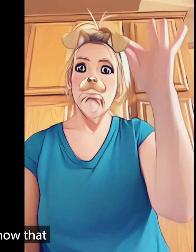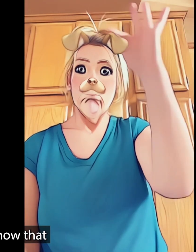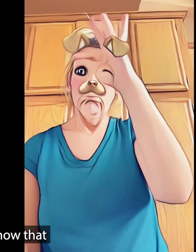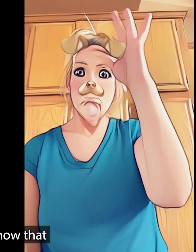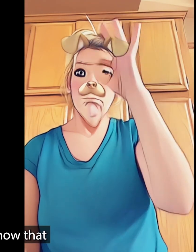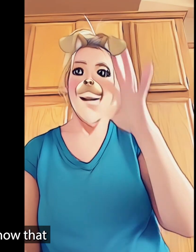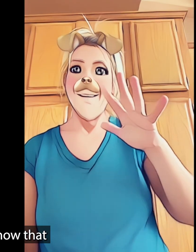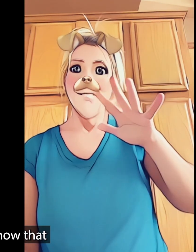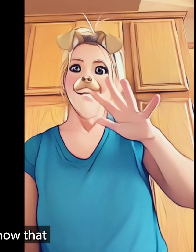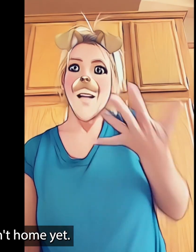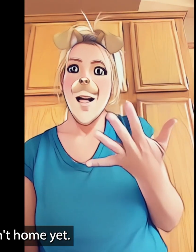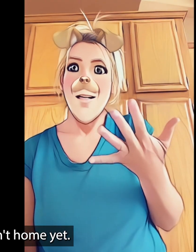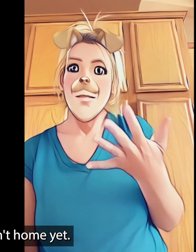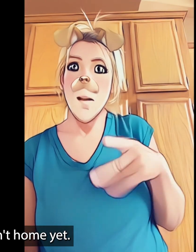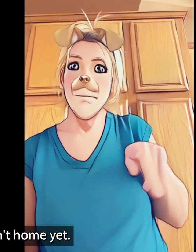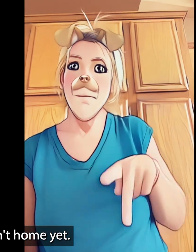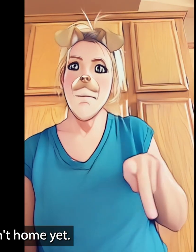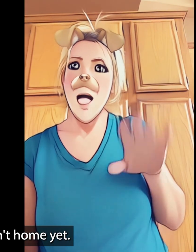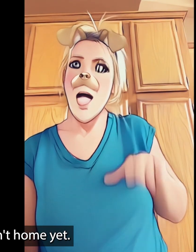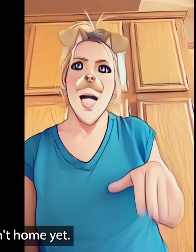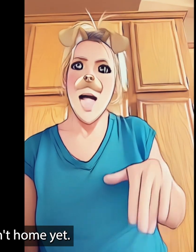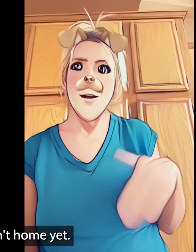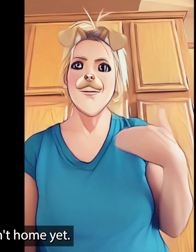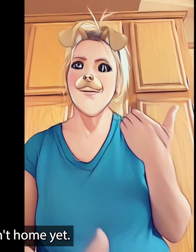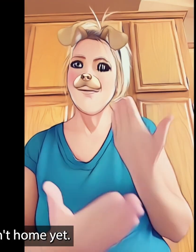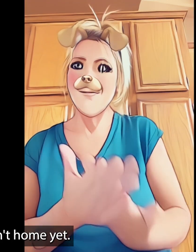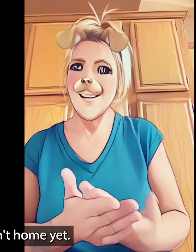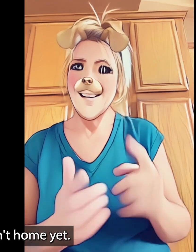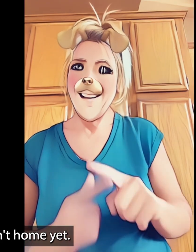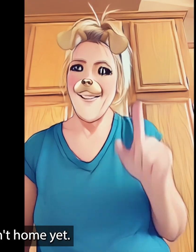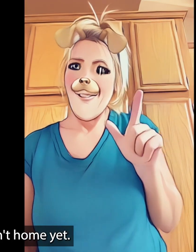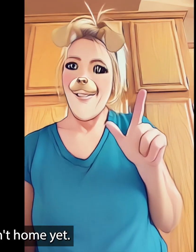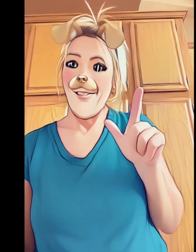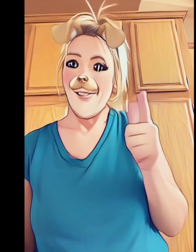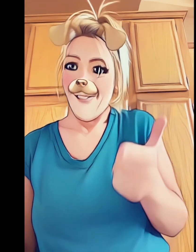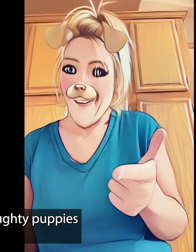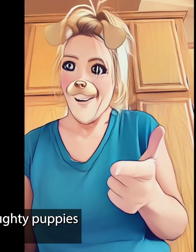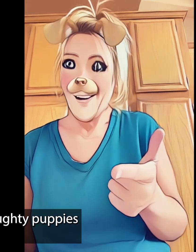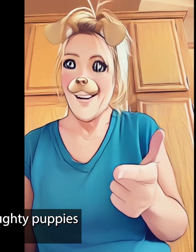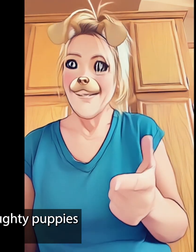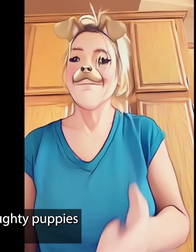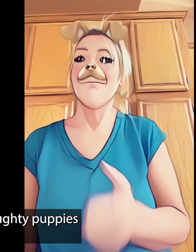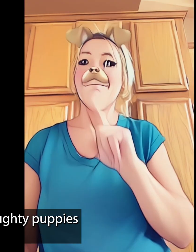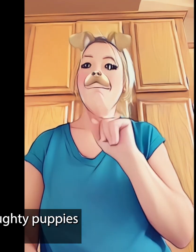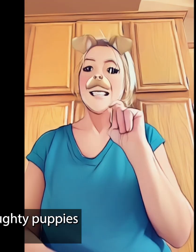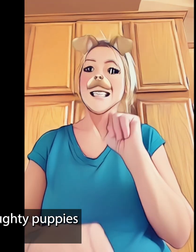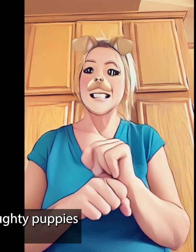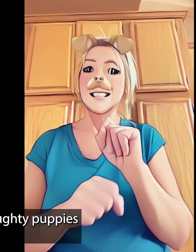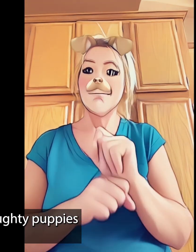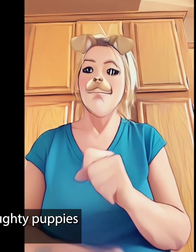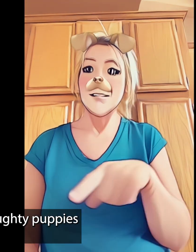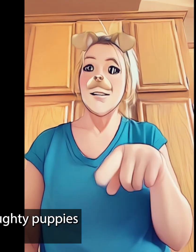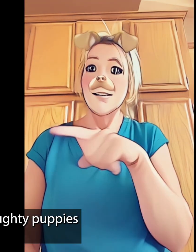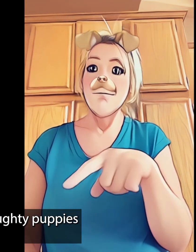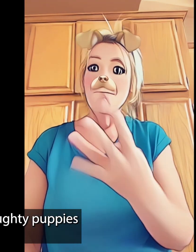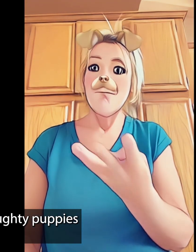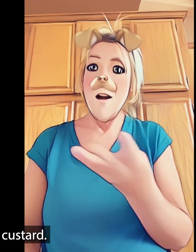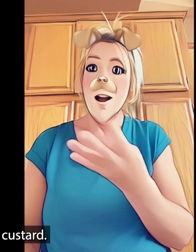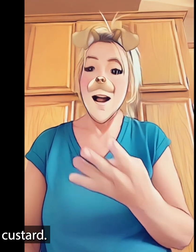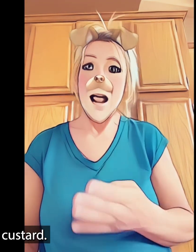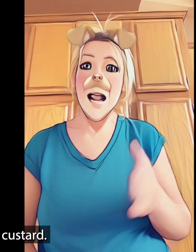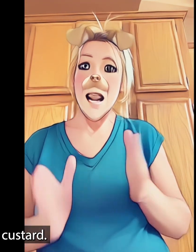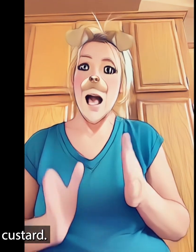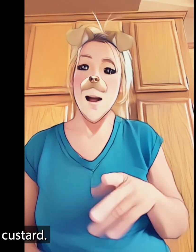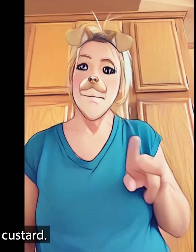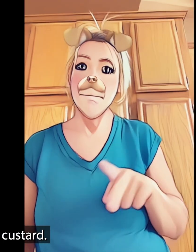But Mom didn't know that the poky puppy wasn't home yet. So she sent the 4 naughty puppies to bed